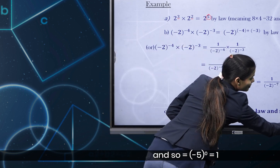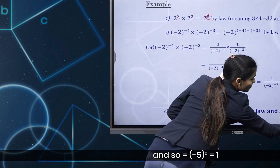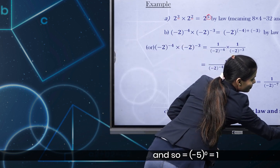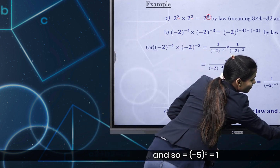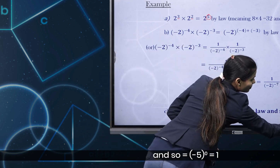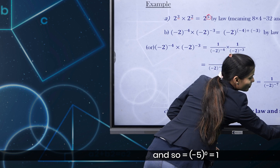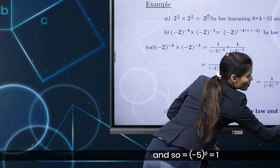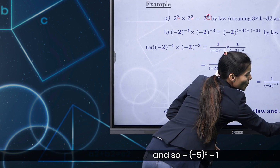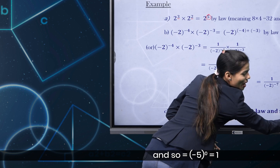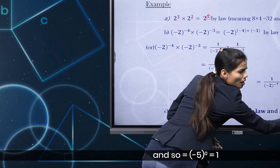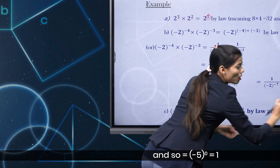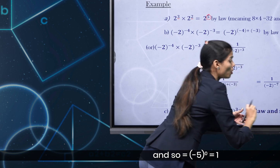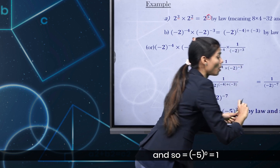power 0 is equal to 1.